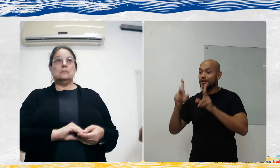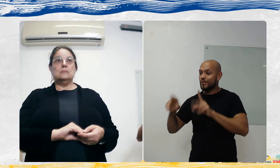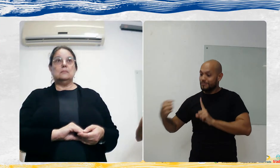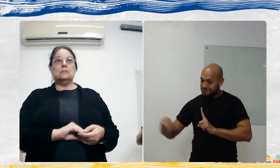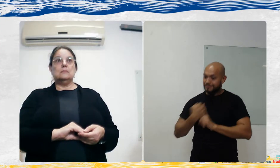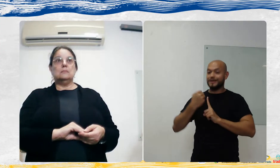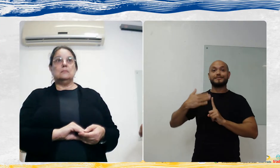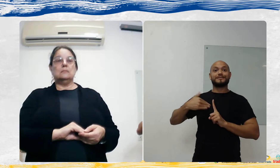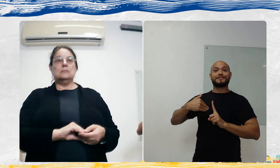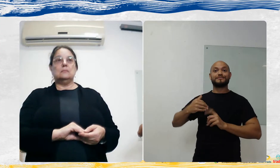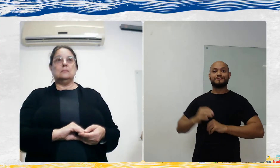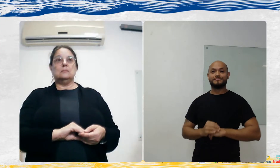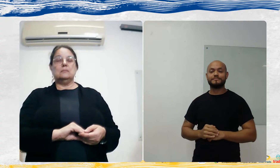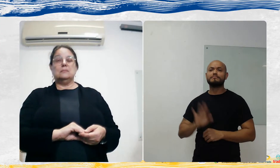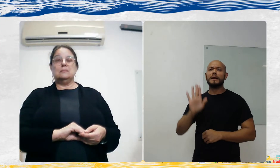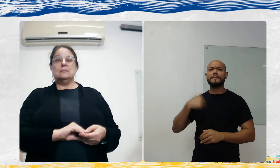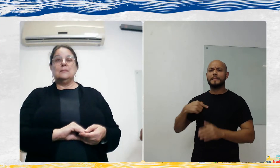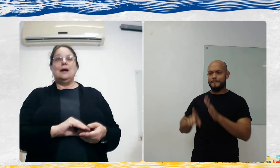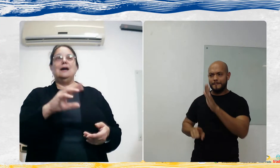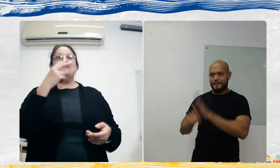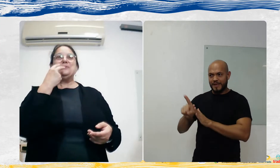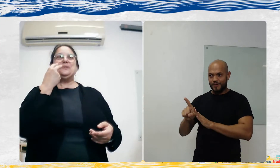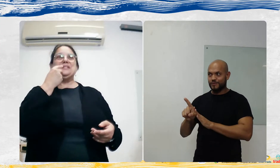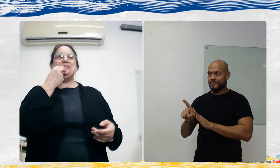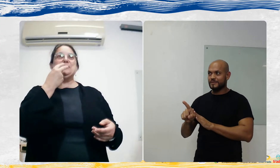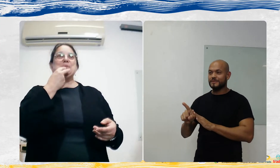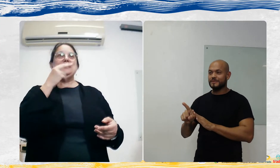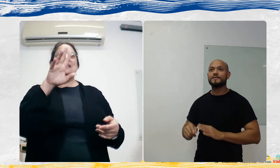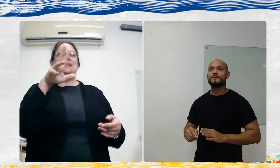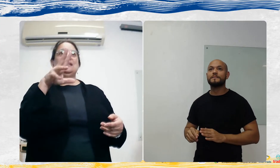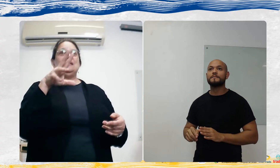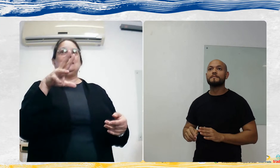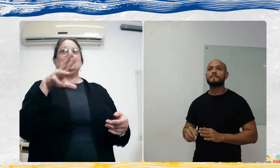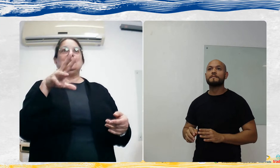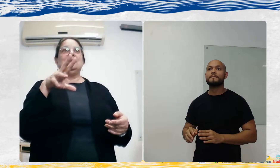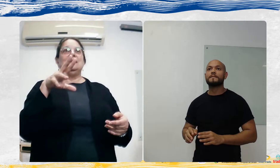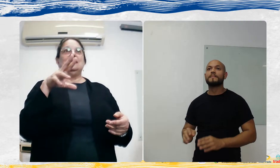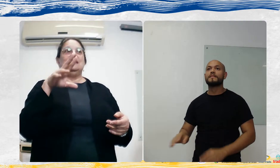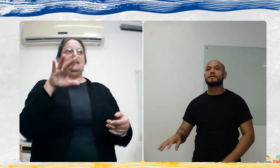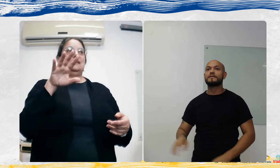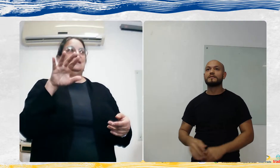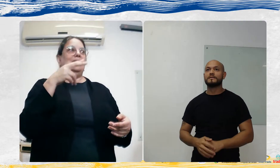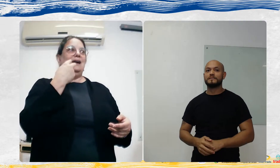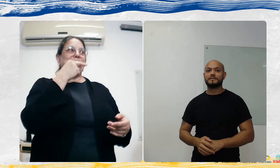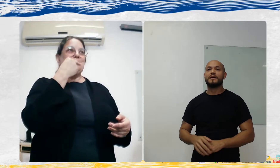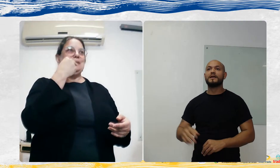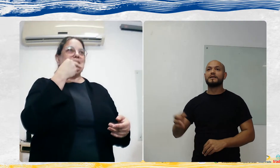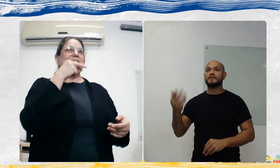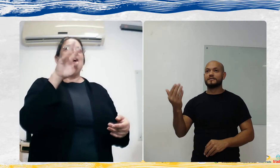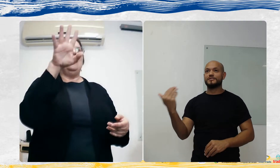But my question is, I have to see you. what do I do?